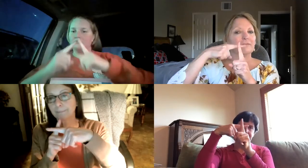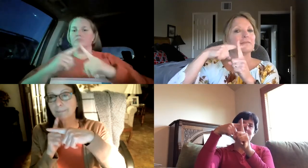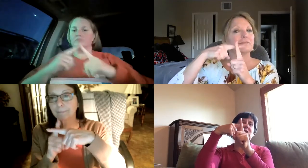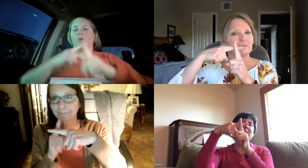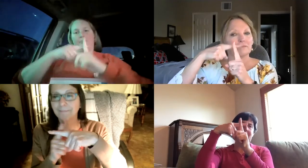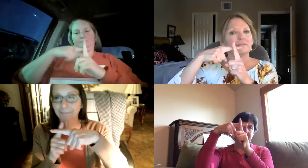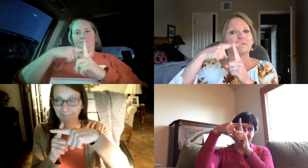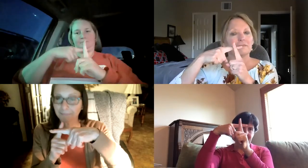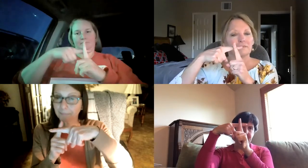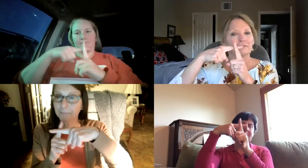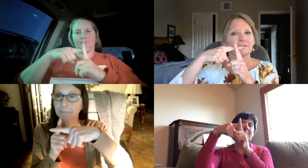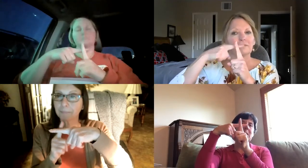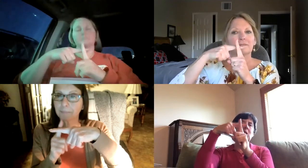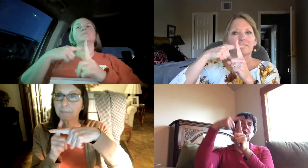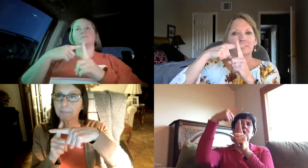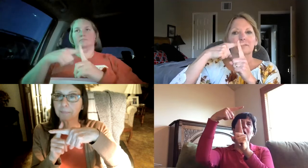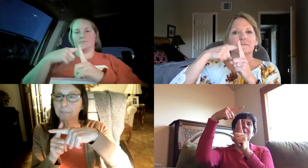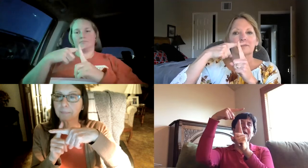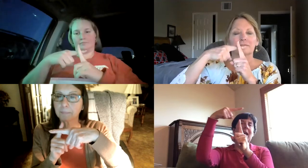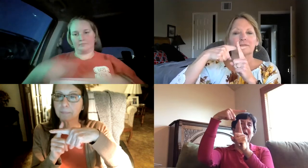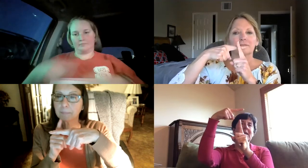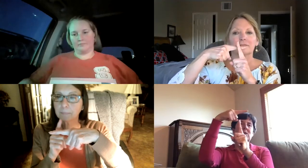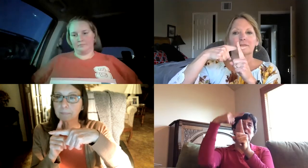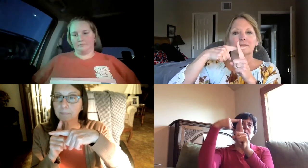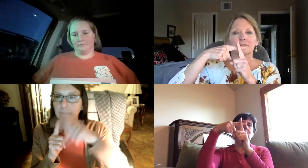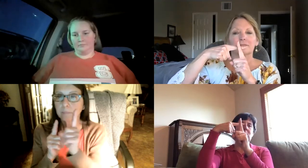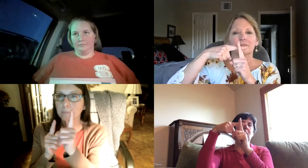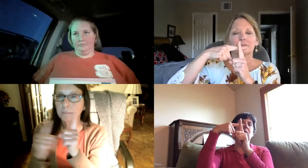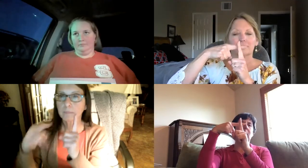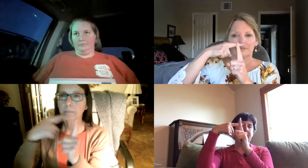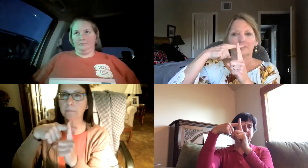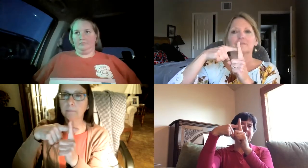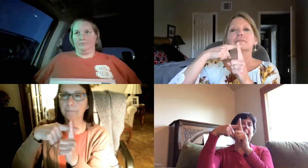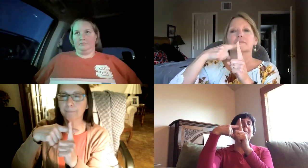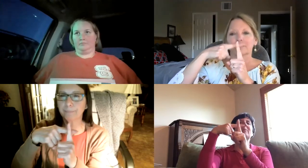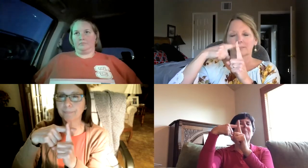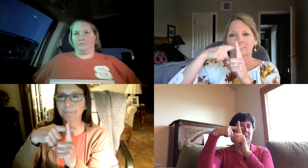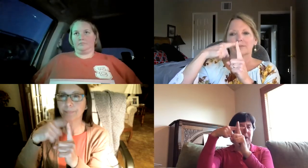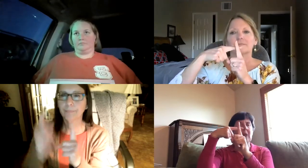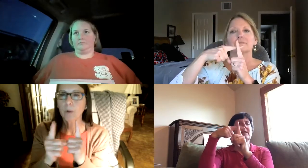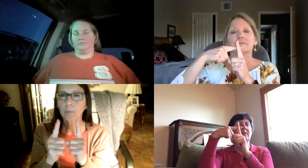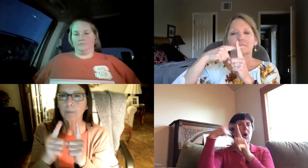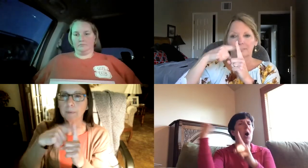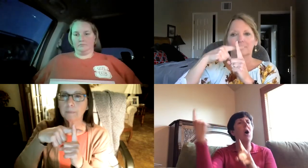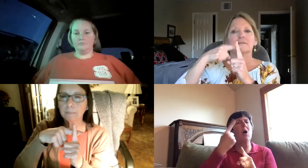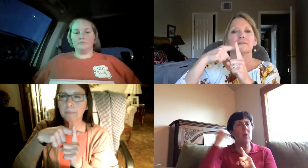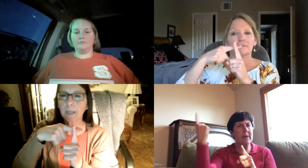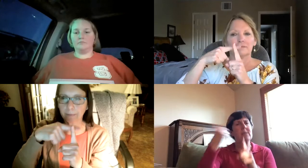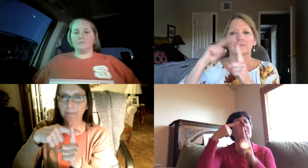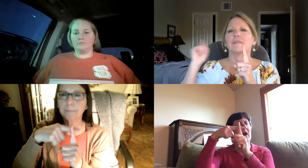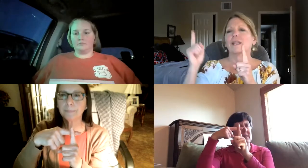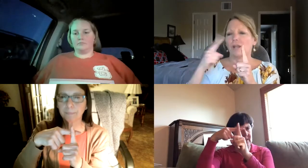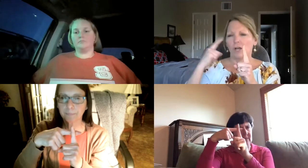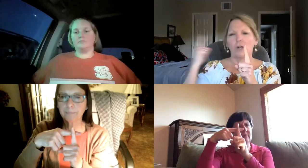Positive. And you're just tapping. Your dominant hand is the horizontal one. Yep. Very positive.